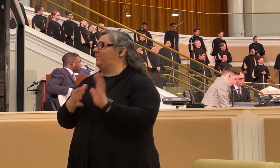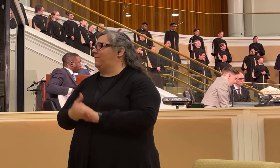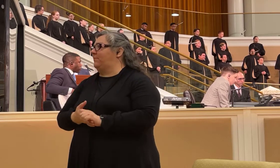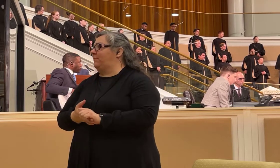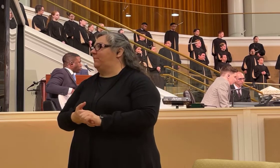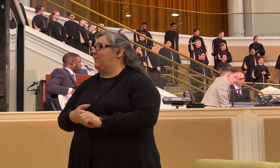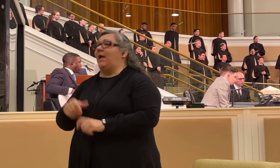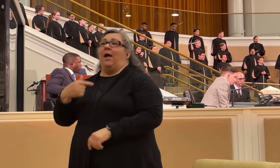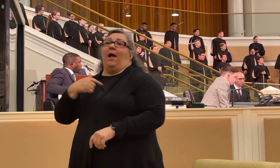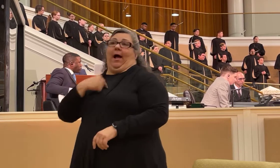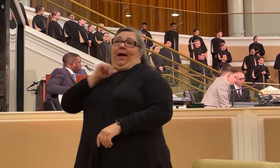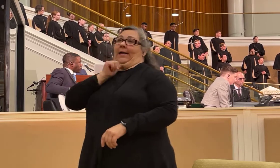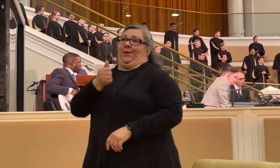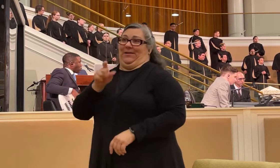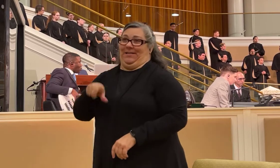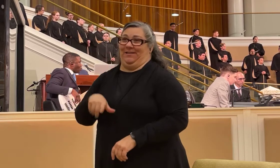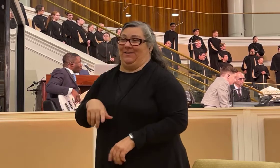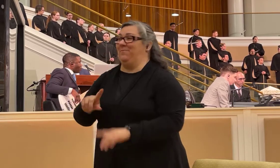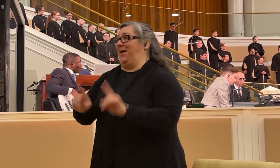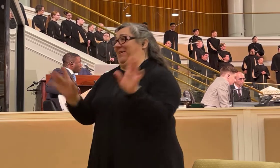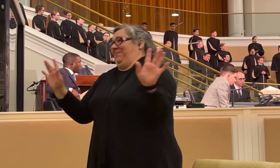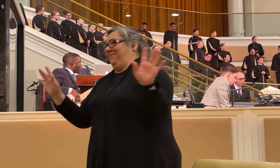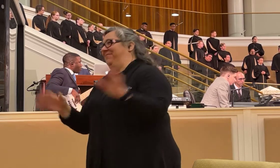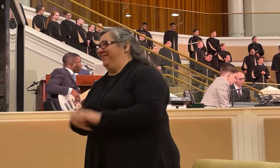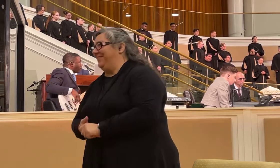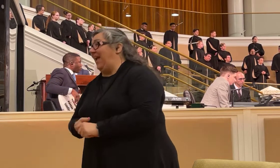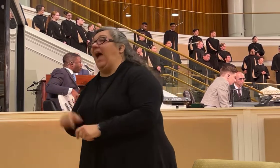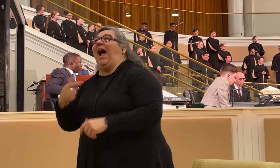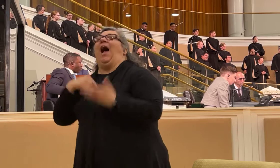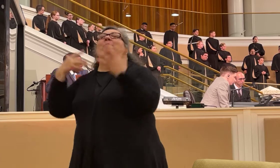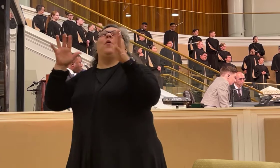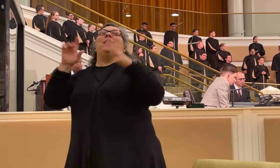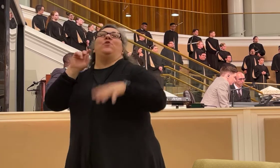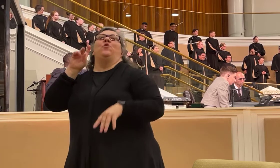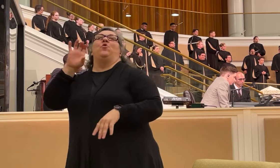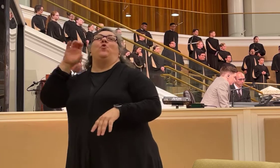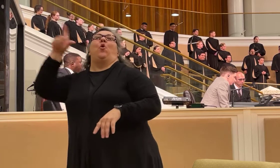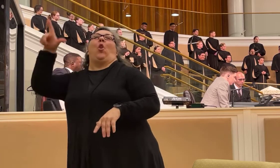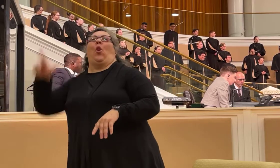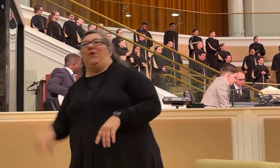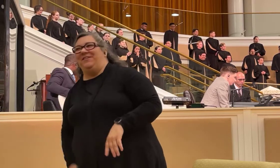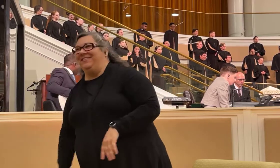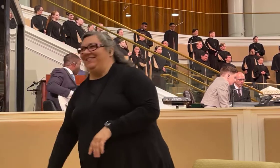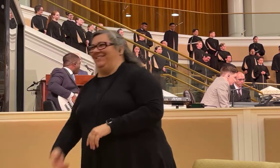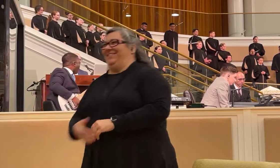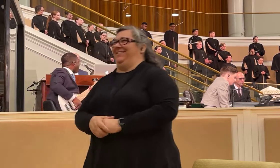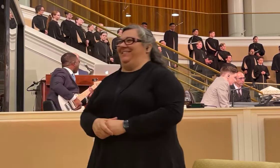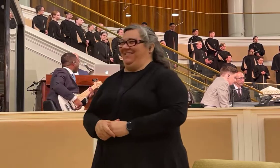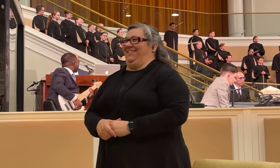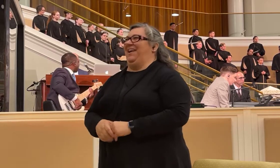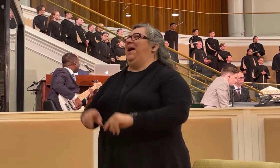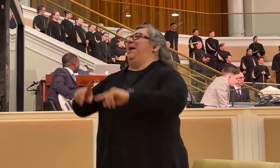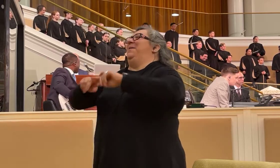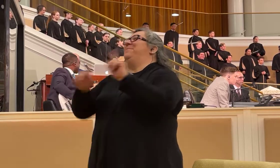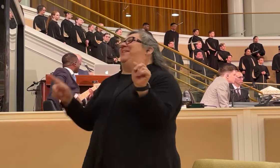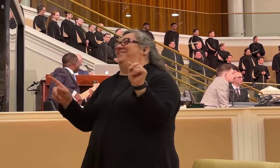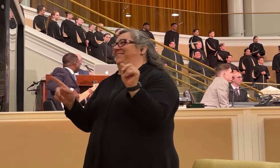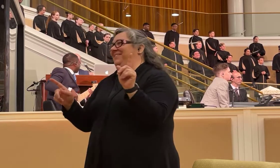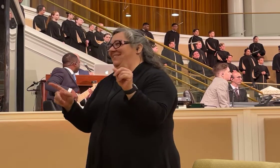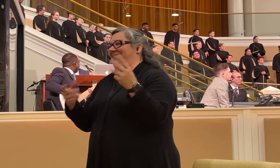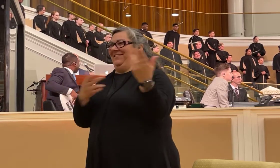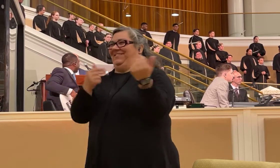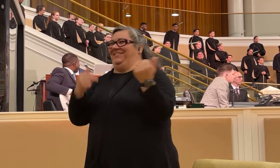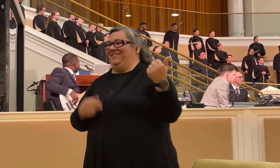Well, I don't, because I already am. Thank you. But